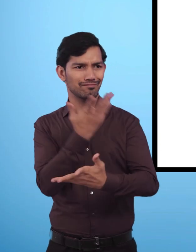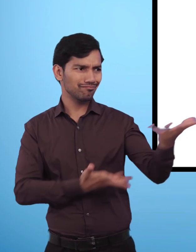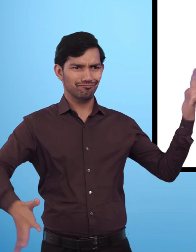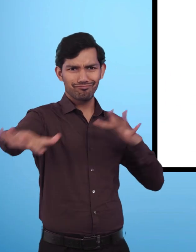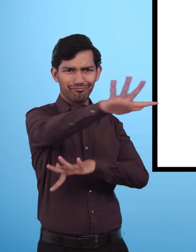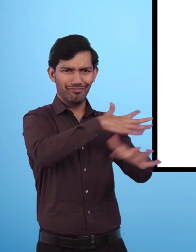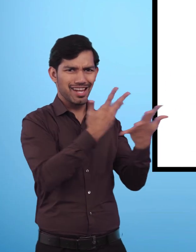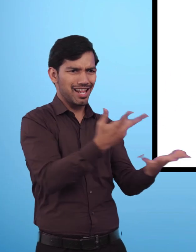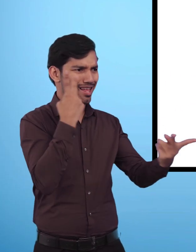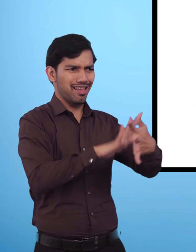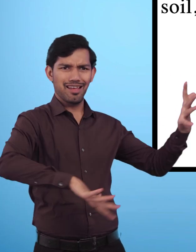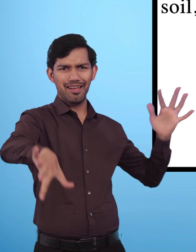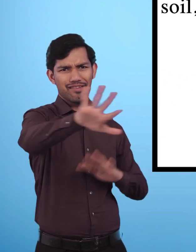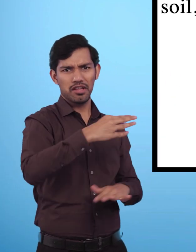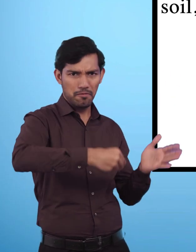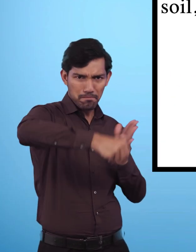There are many things in the soil,